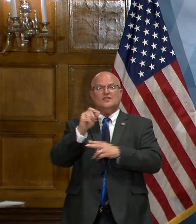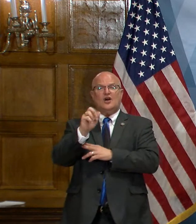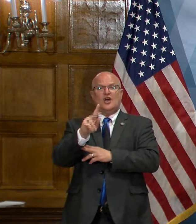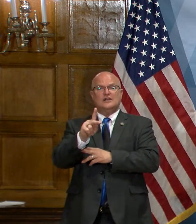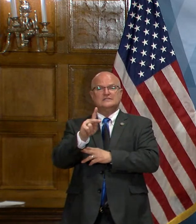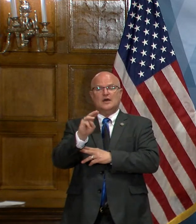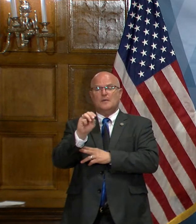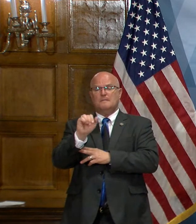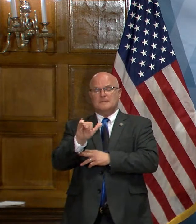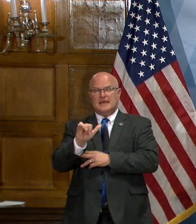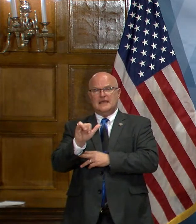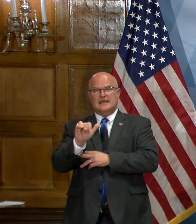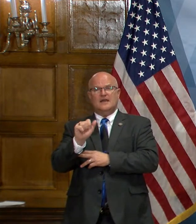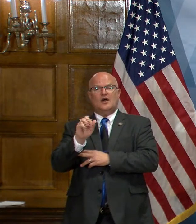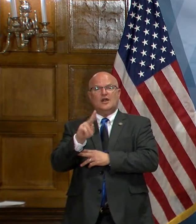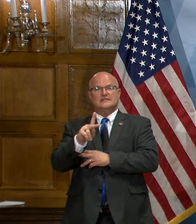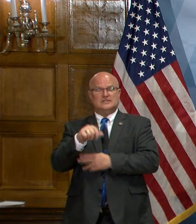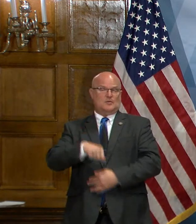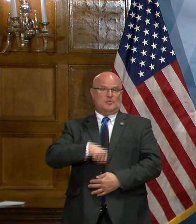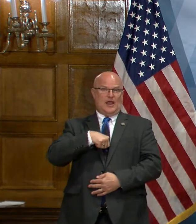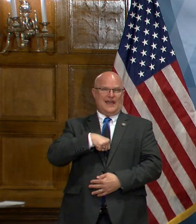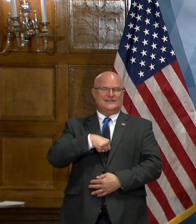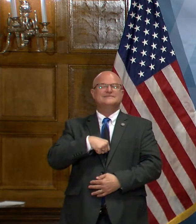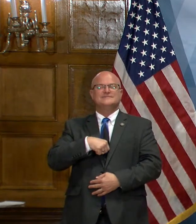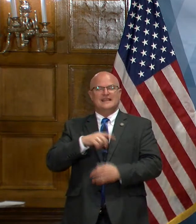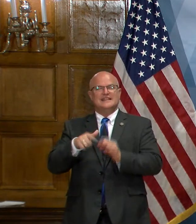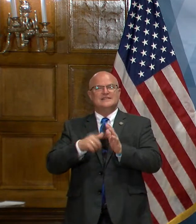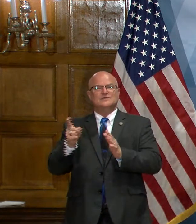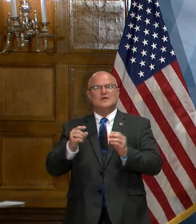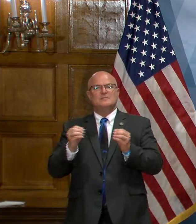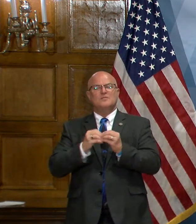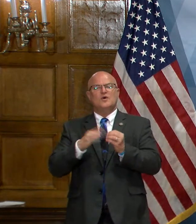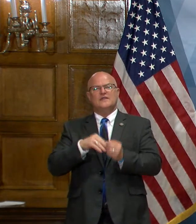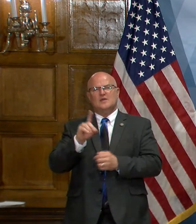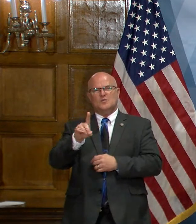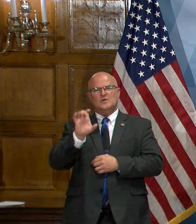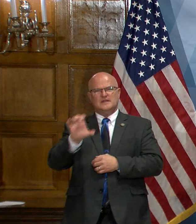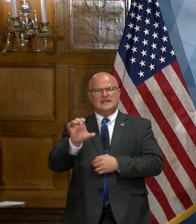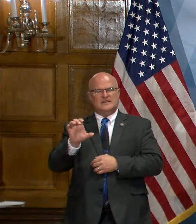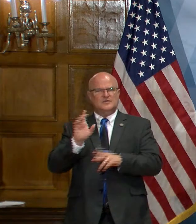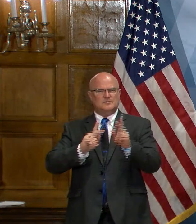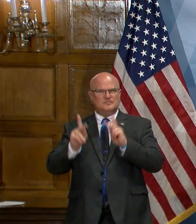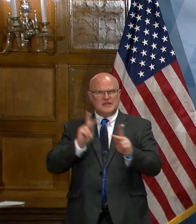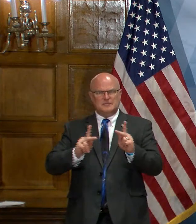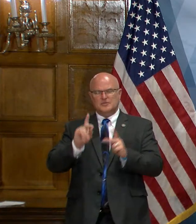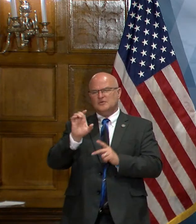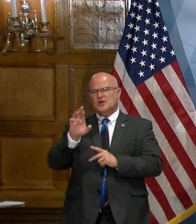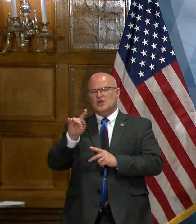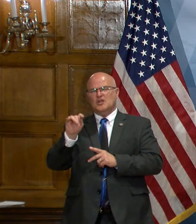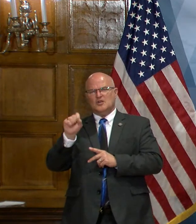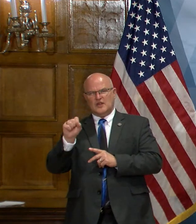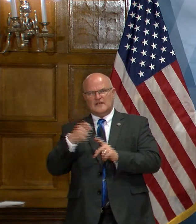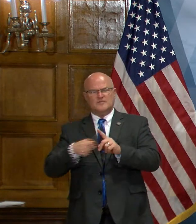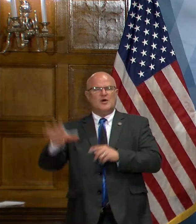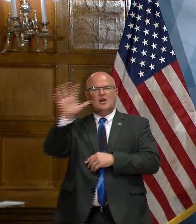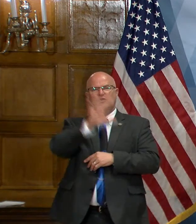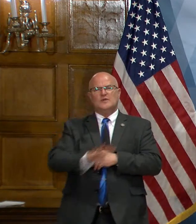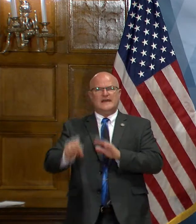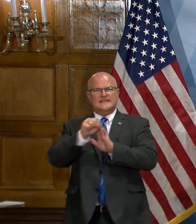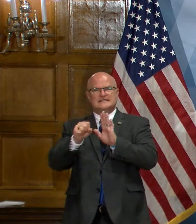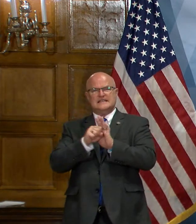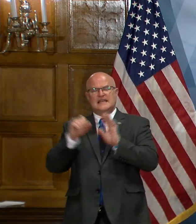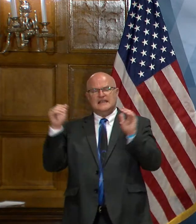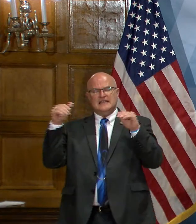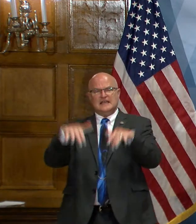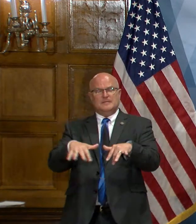Arkansas Made, Arkansas Proud. This is an event where over 100 artisans and craftsmen from across the state come